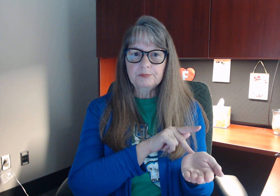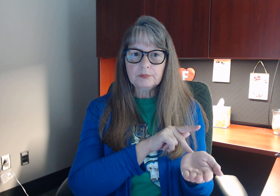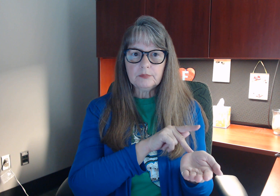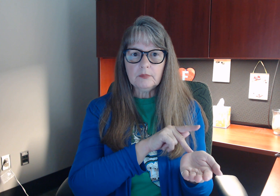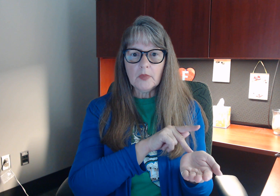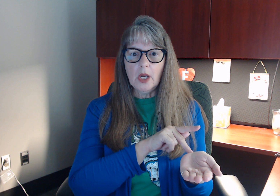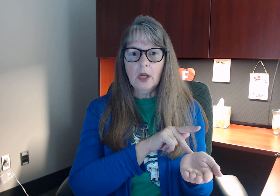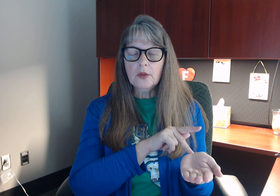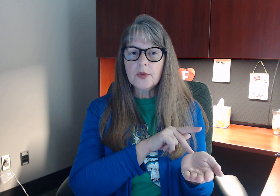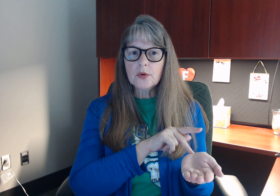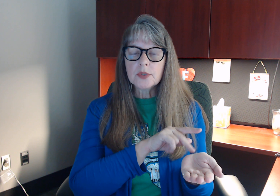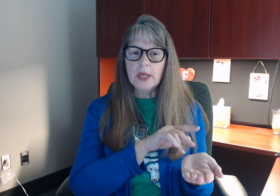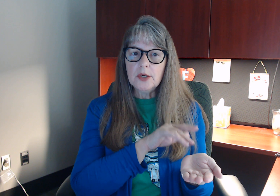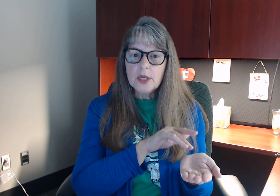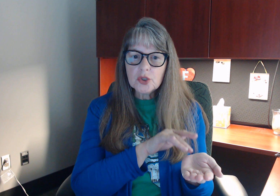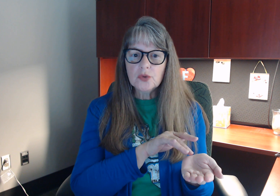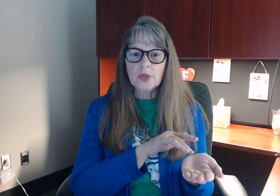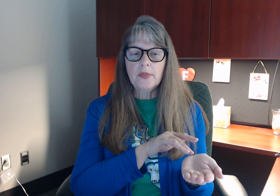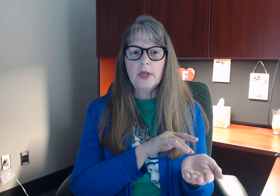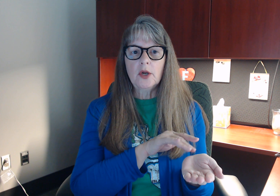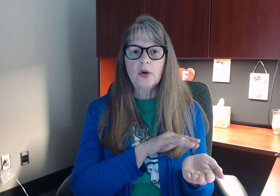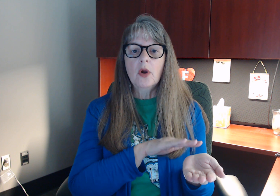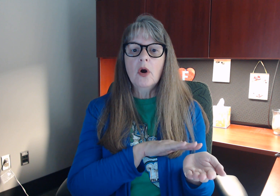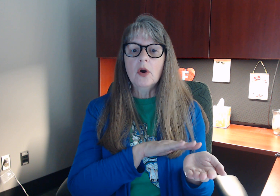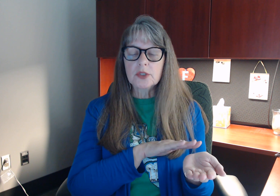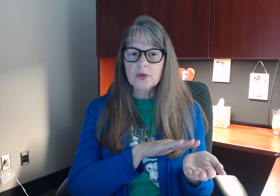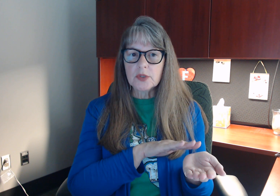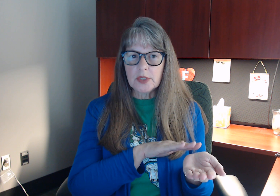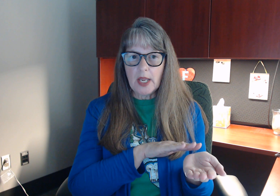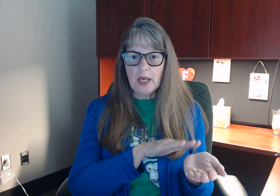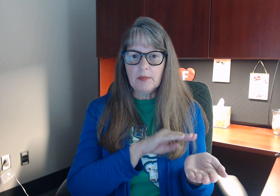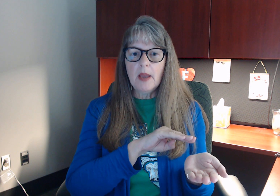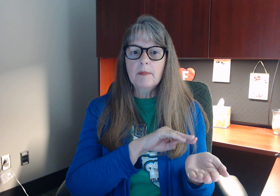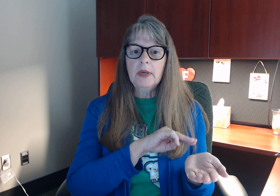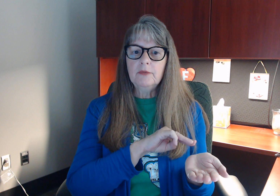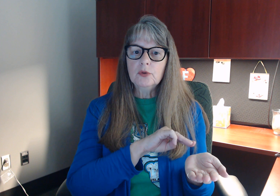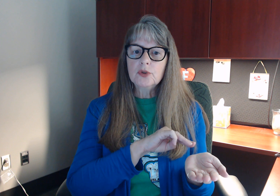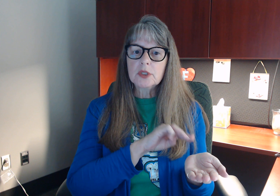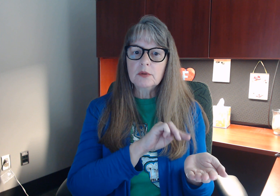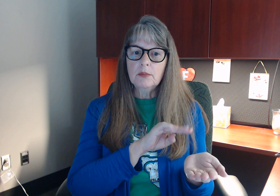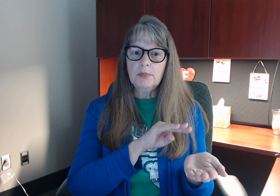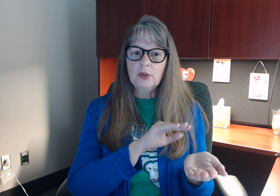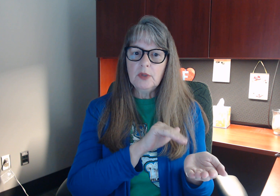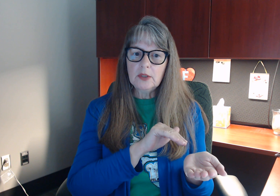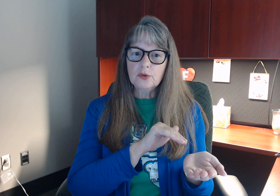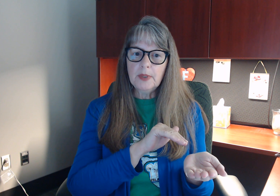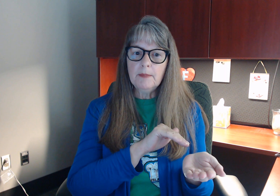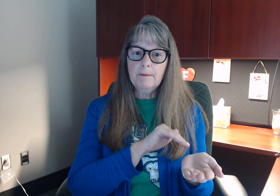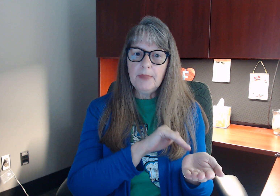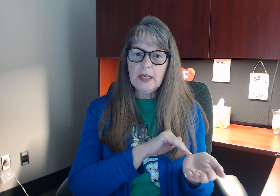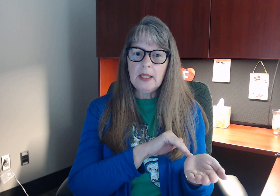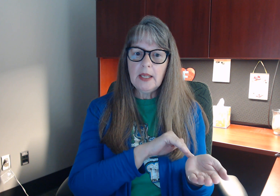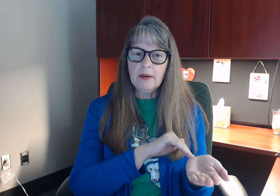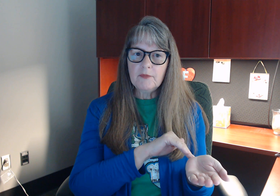all of those initials on there are still the same. But if you're just but you get your bent B and feel your